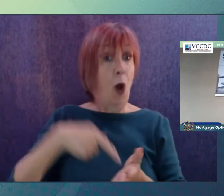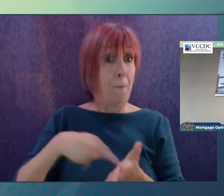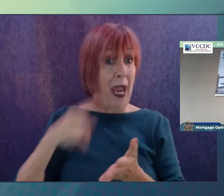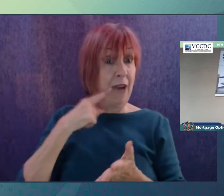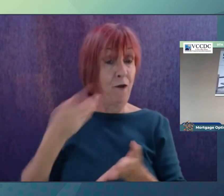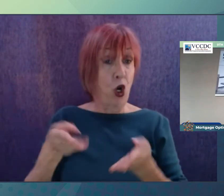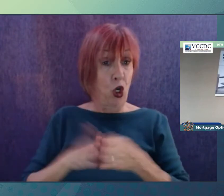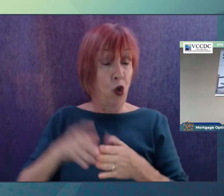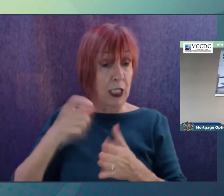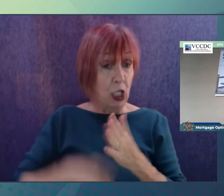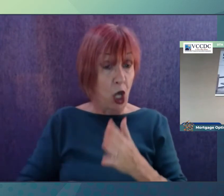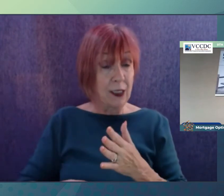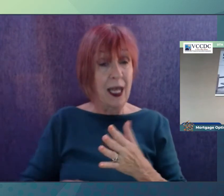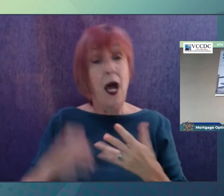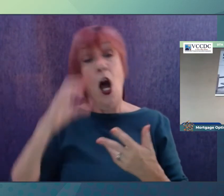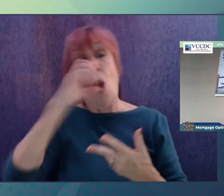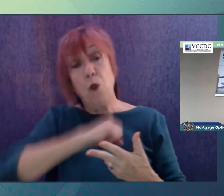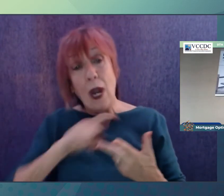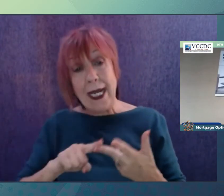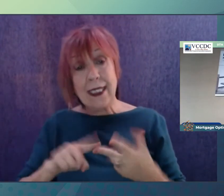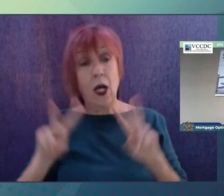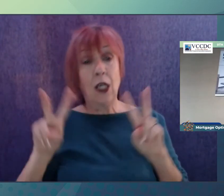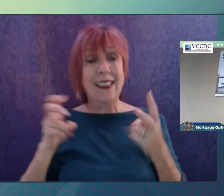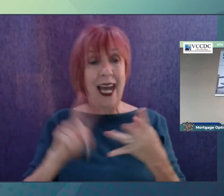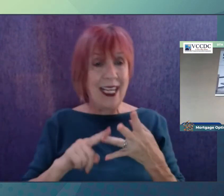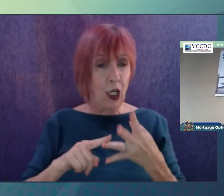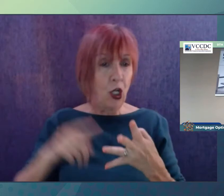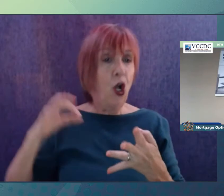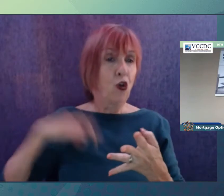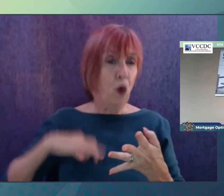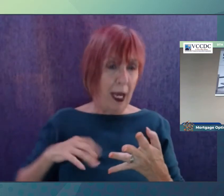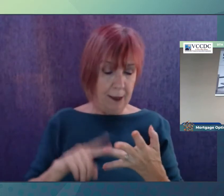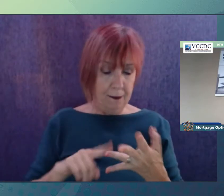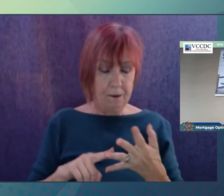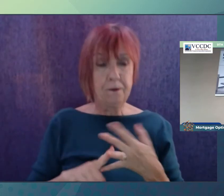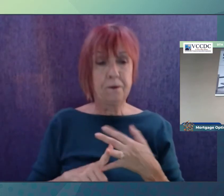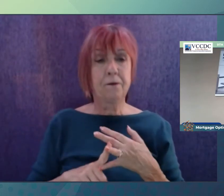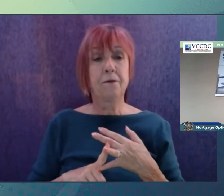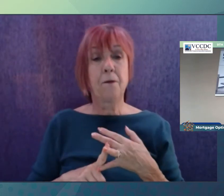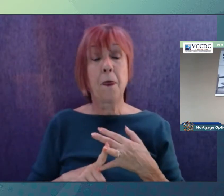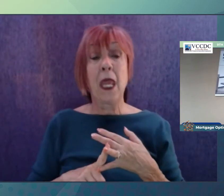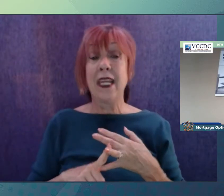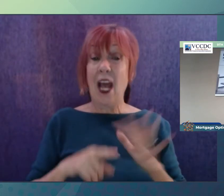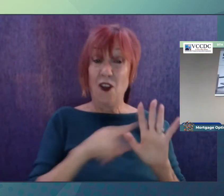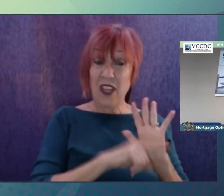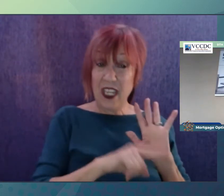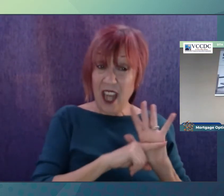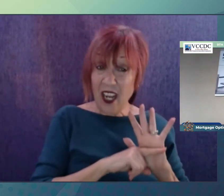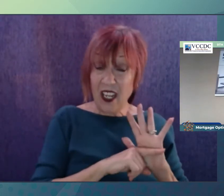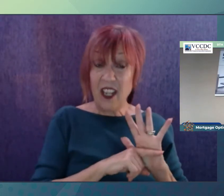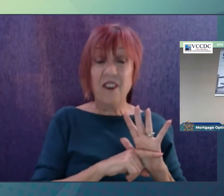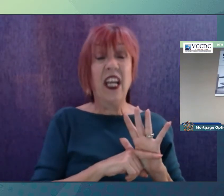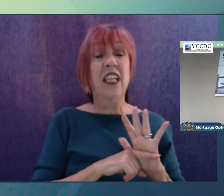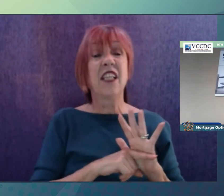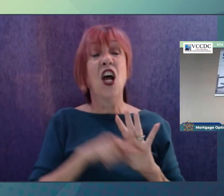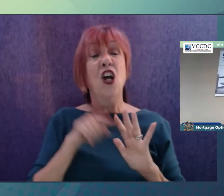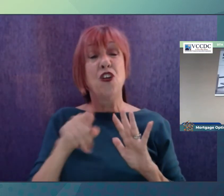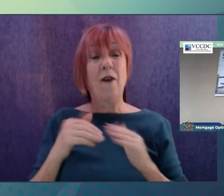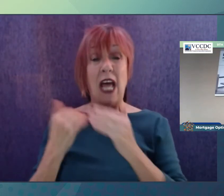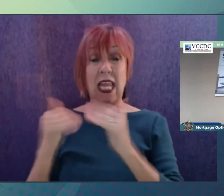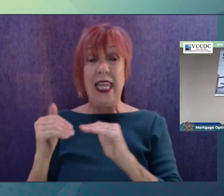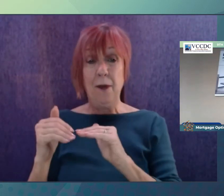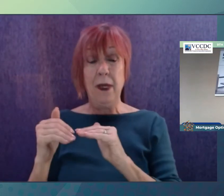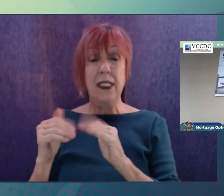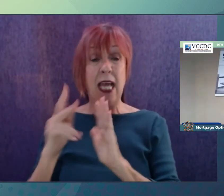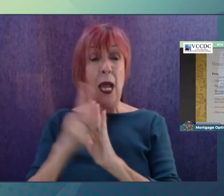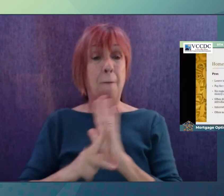such as appraisal, title, and credit report fees. The pitfall that may occur is that there is a set withdrawal period after which you